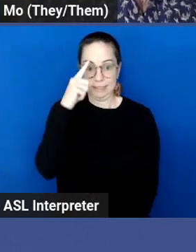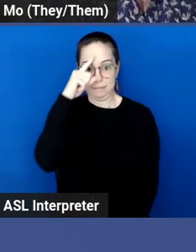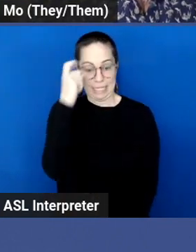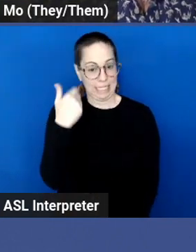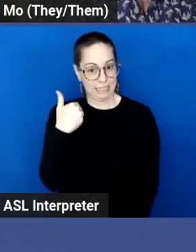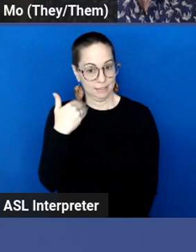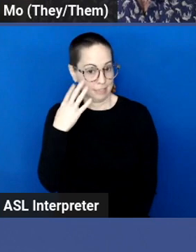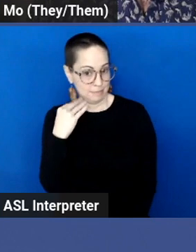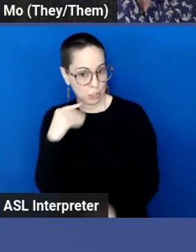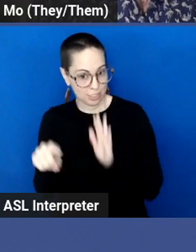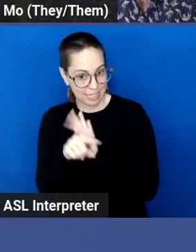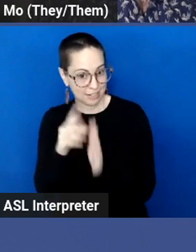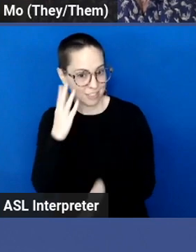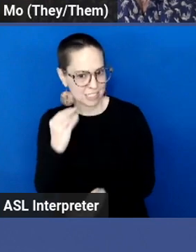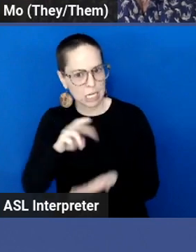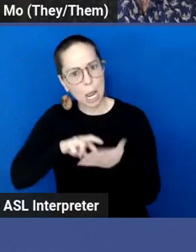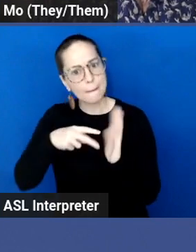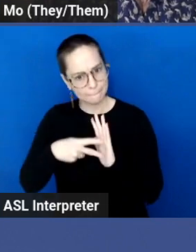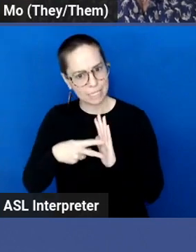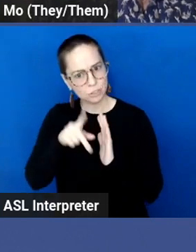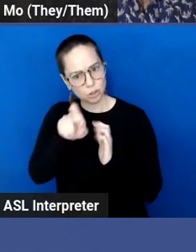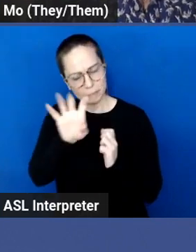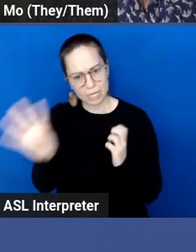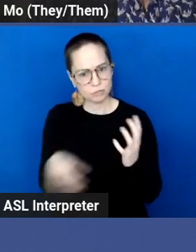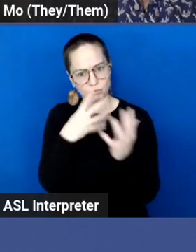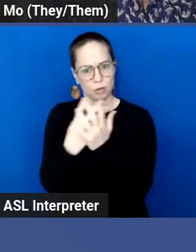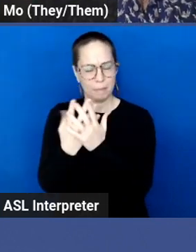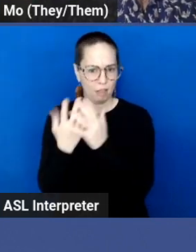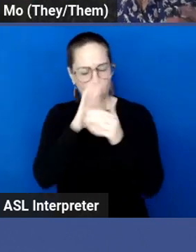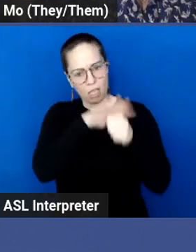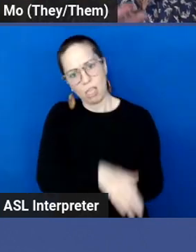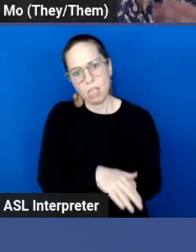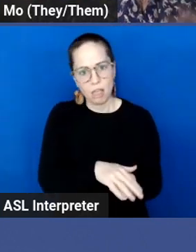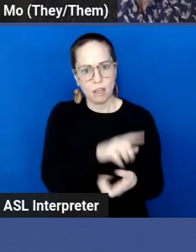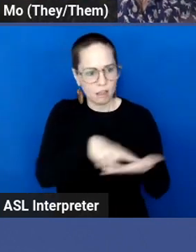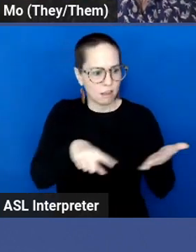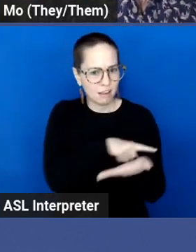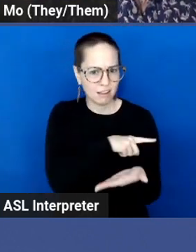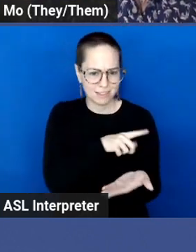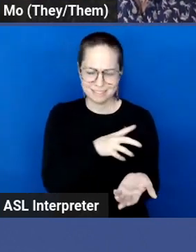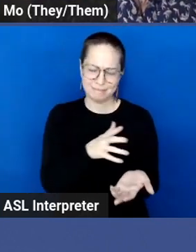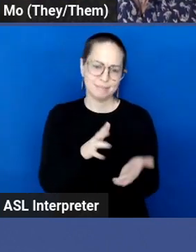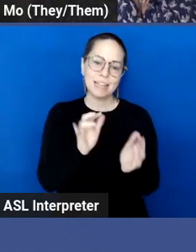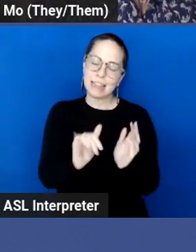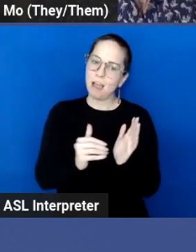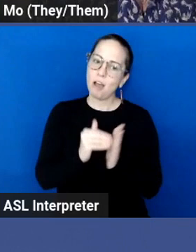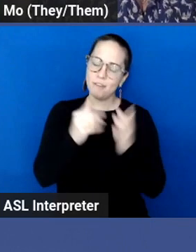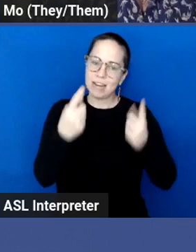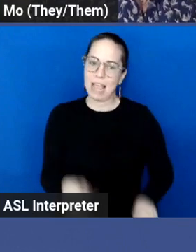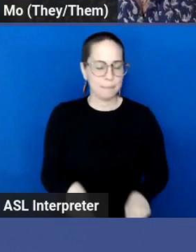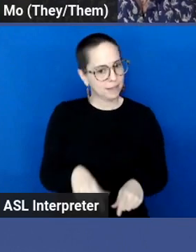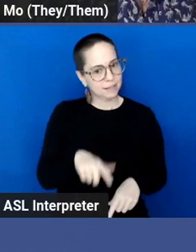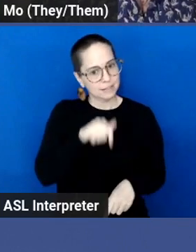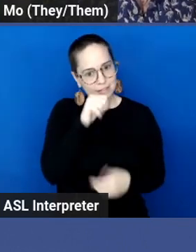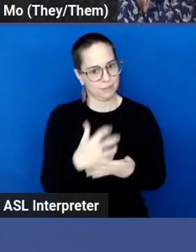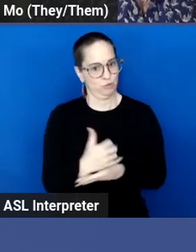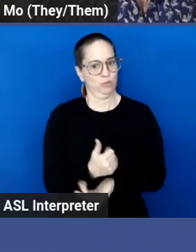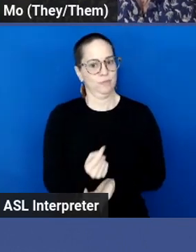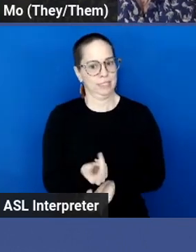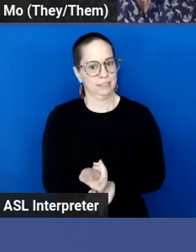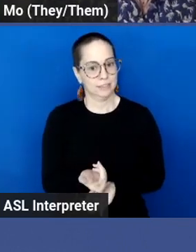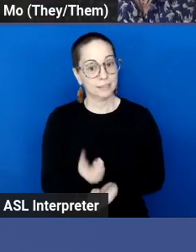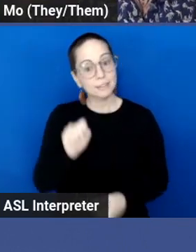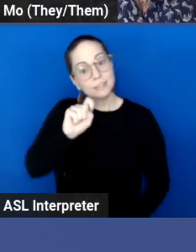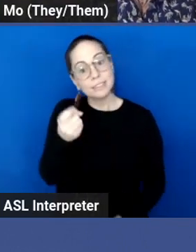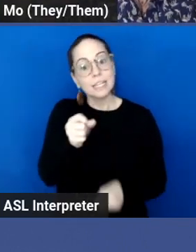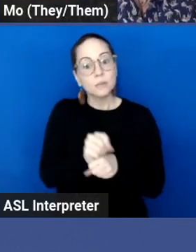experiences, it doesn't mean you deserve to be criminalized, as often as that happens. And even though sex work